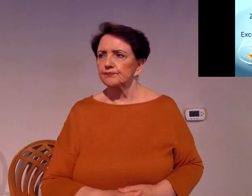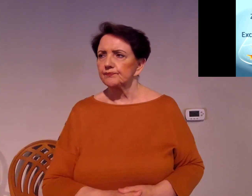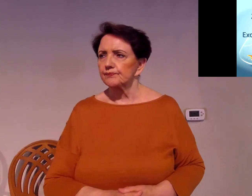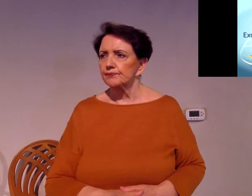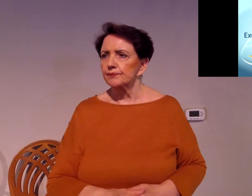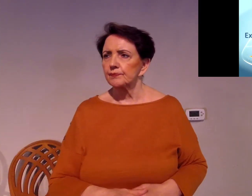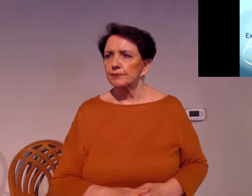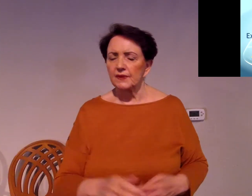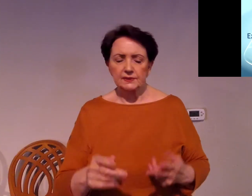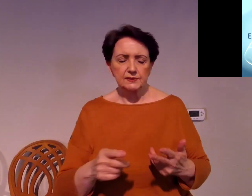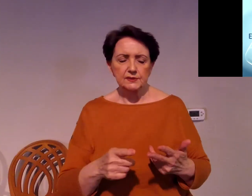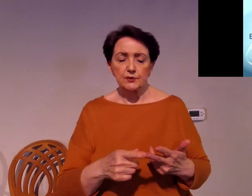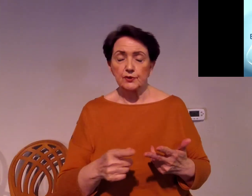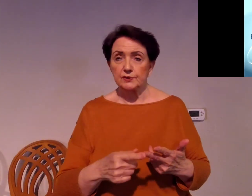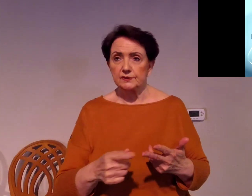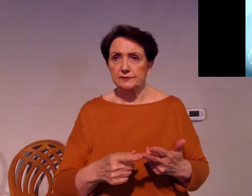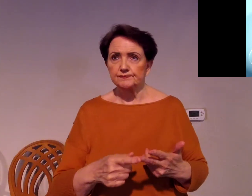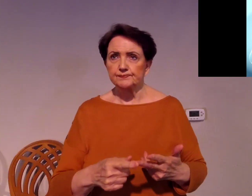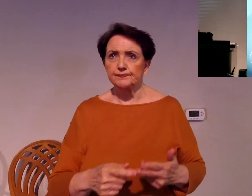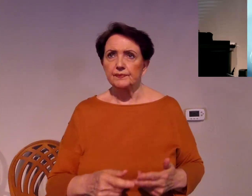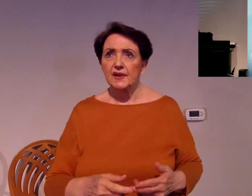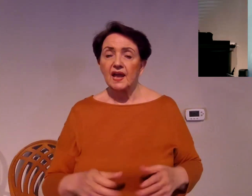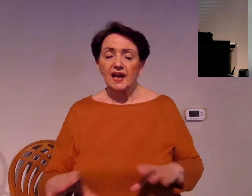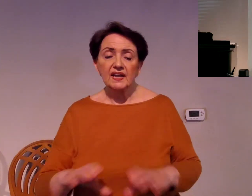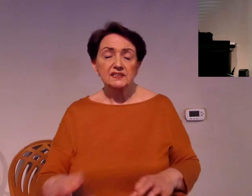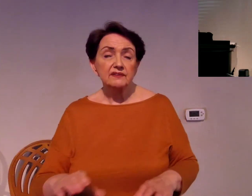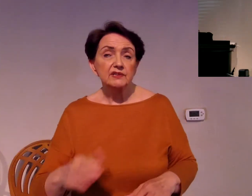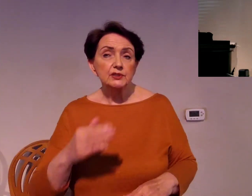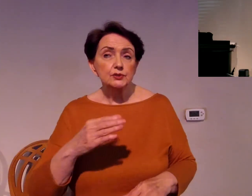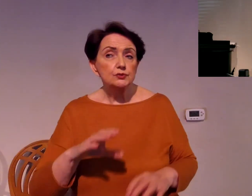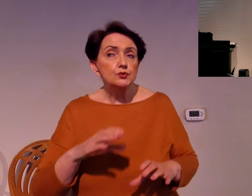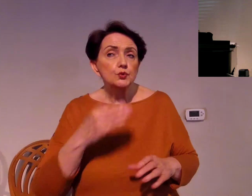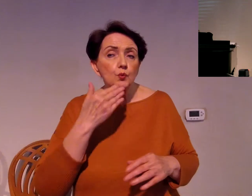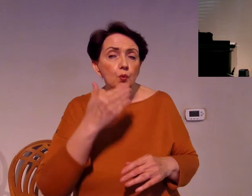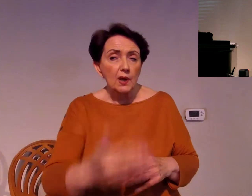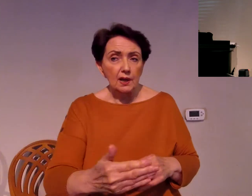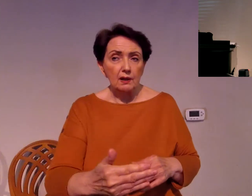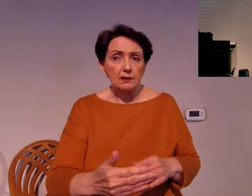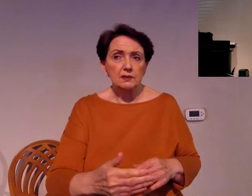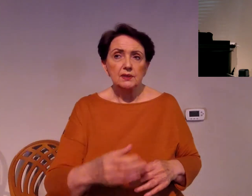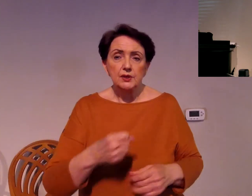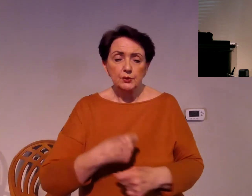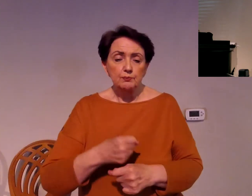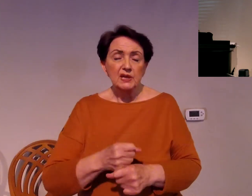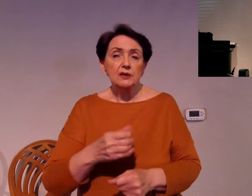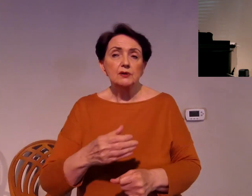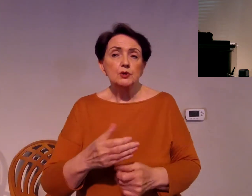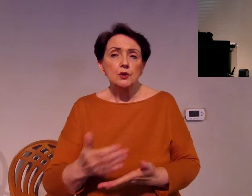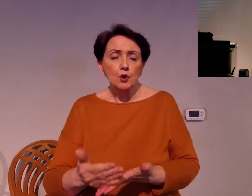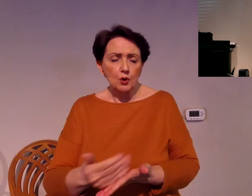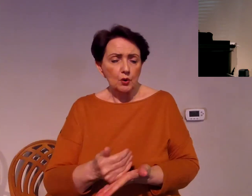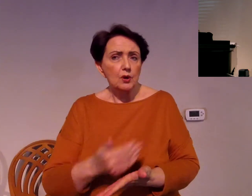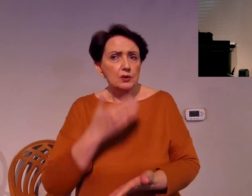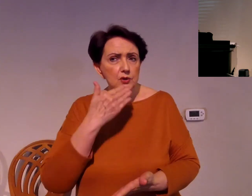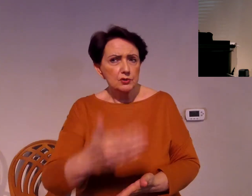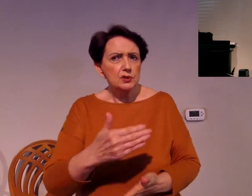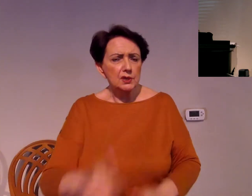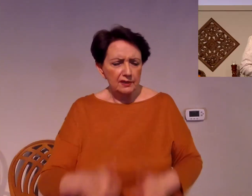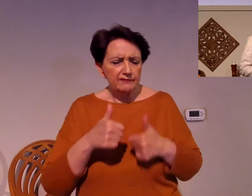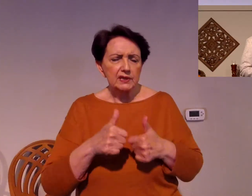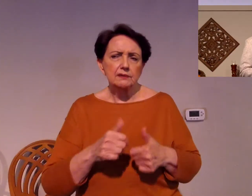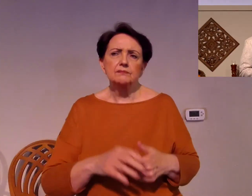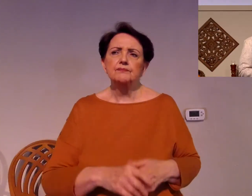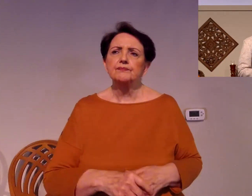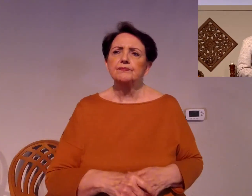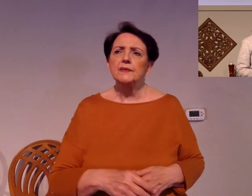These are activities that you do extremely well and you make a good living at it.